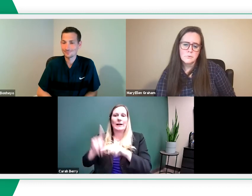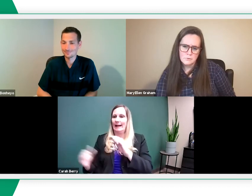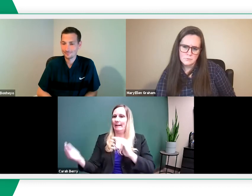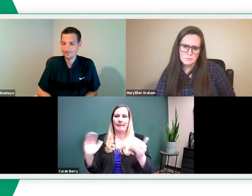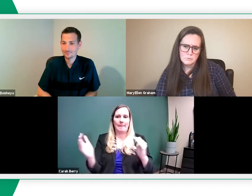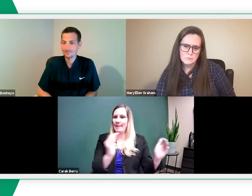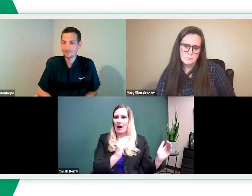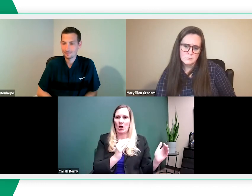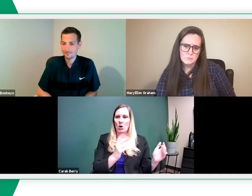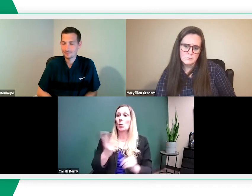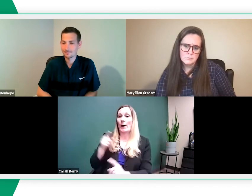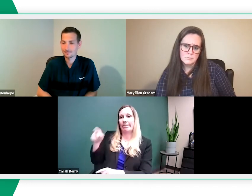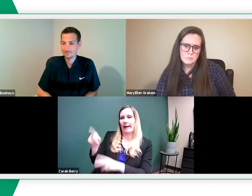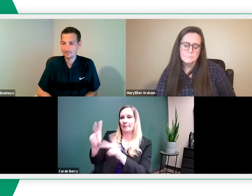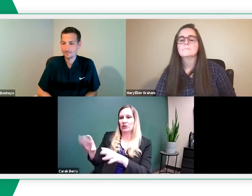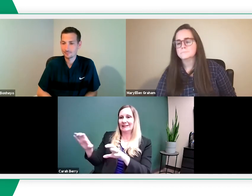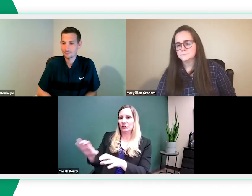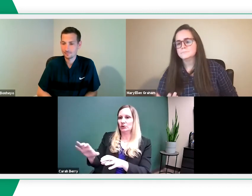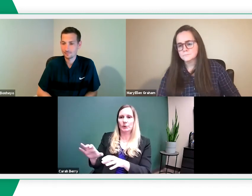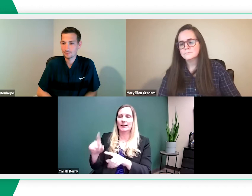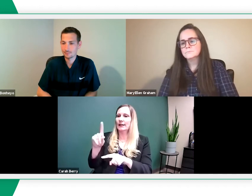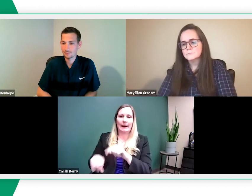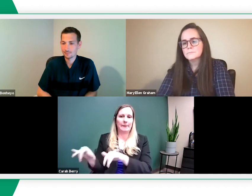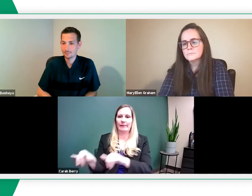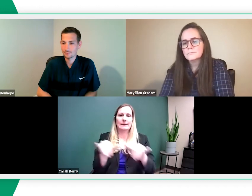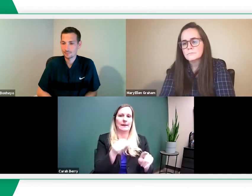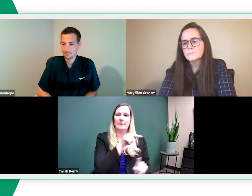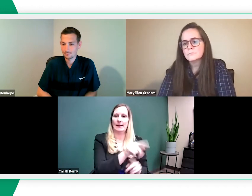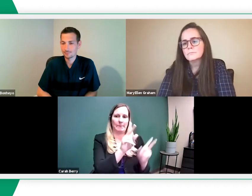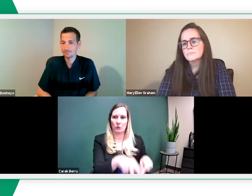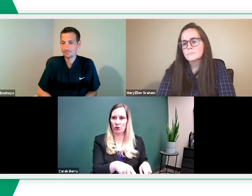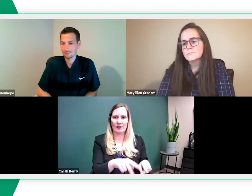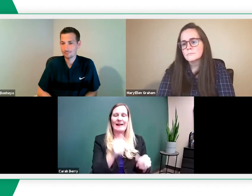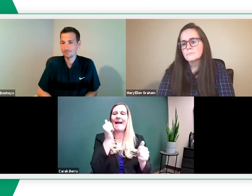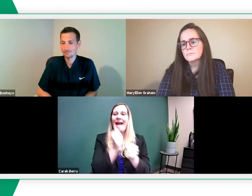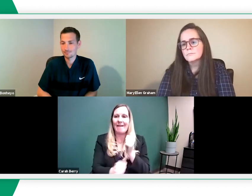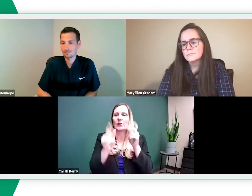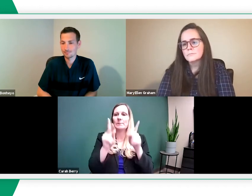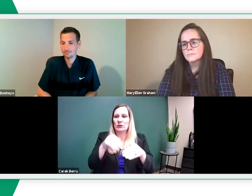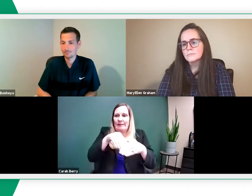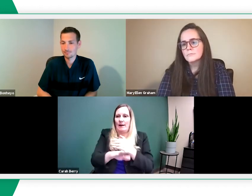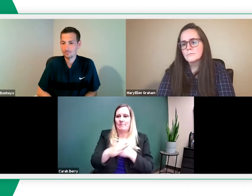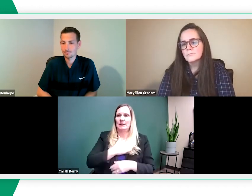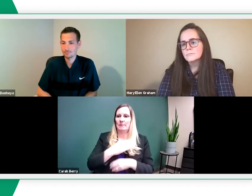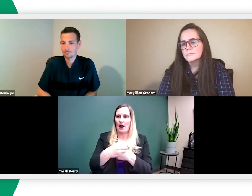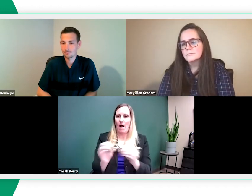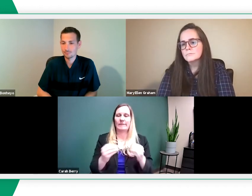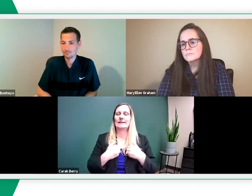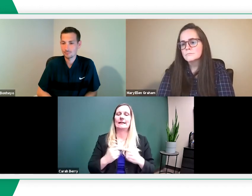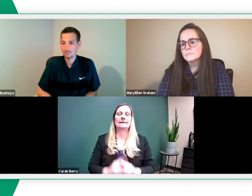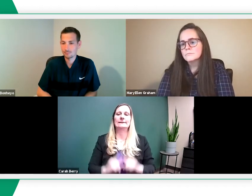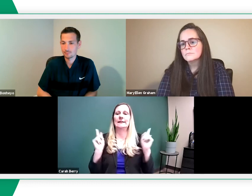same. I mean, you can't compare apples to apples. What this person did, it might be different than what that person